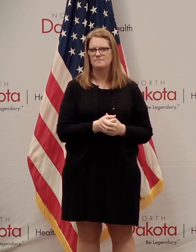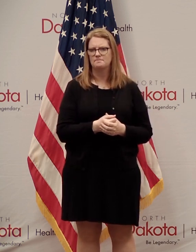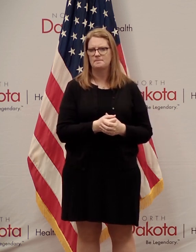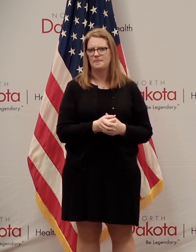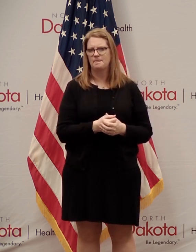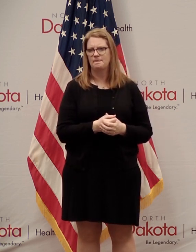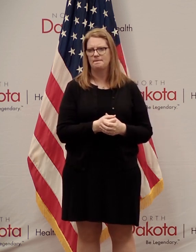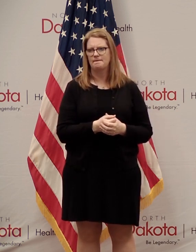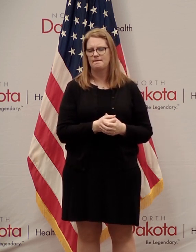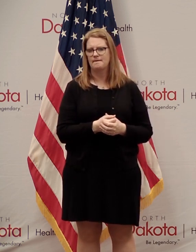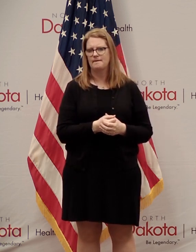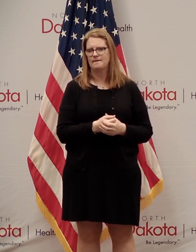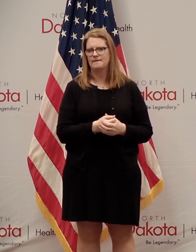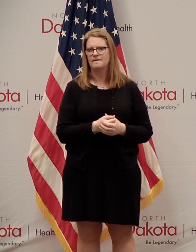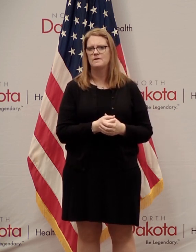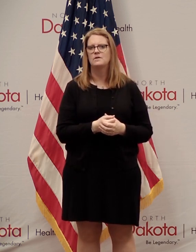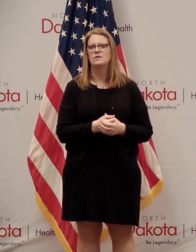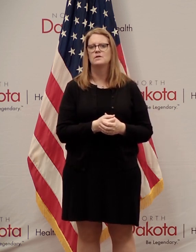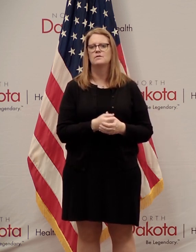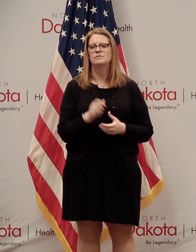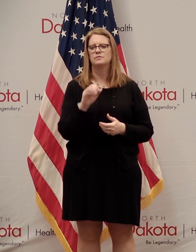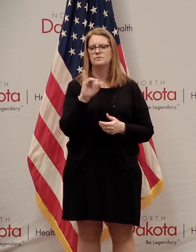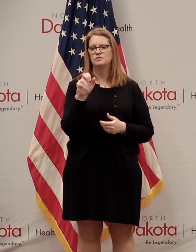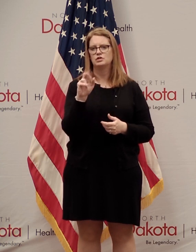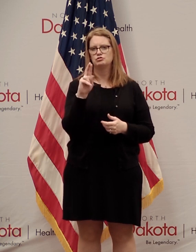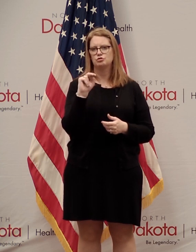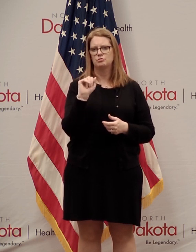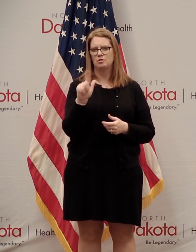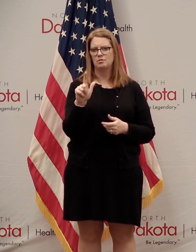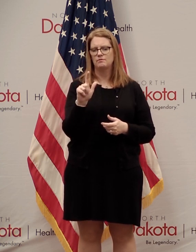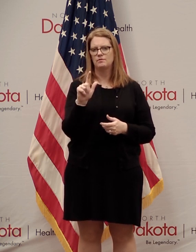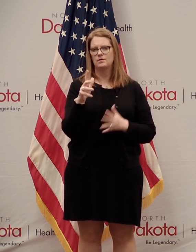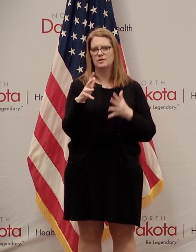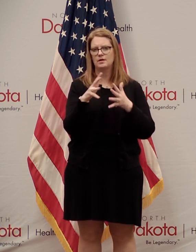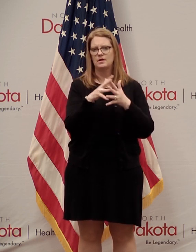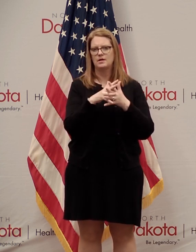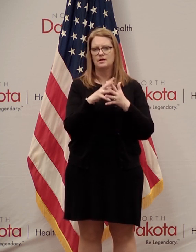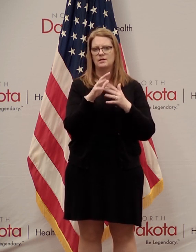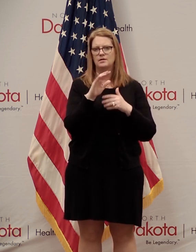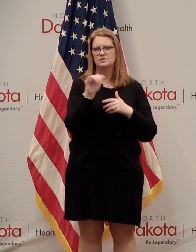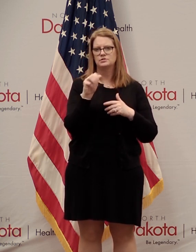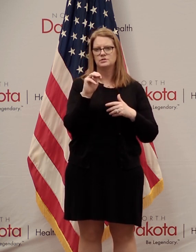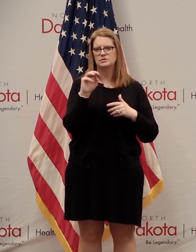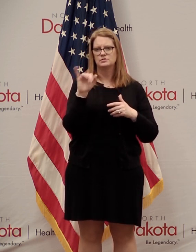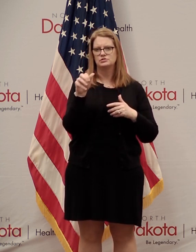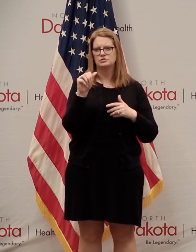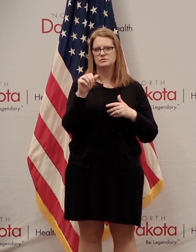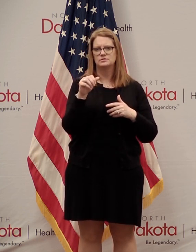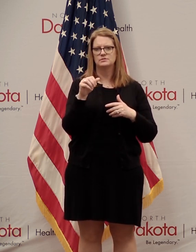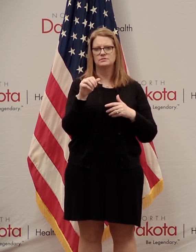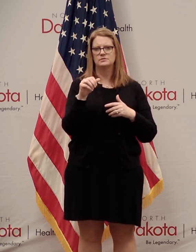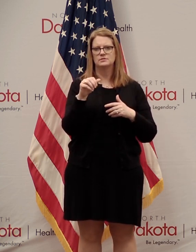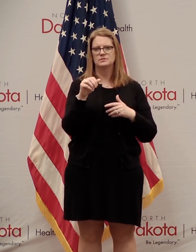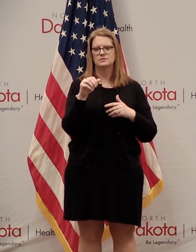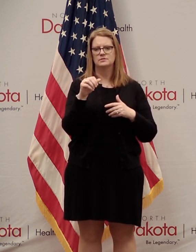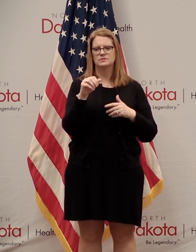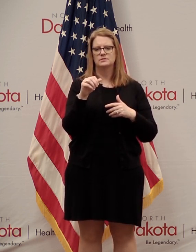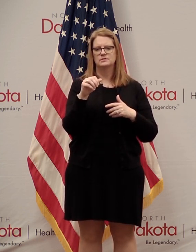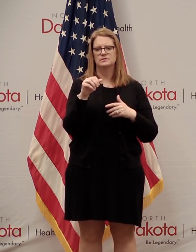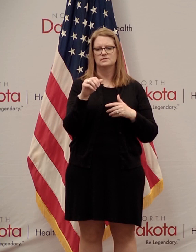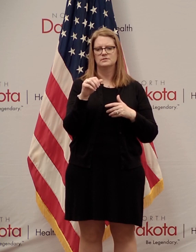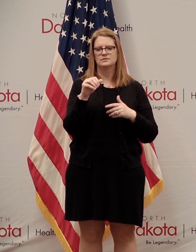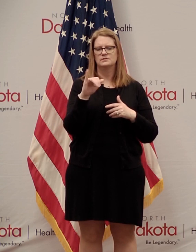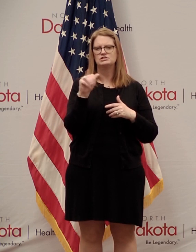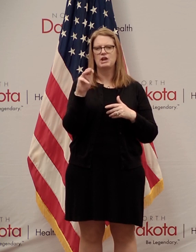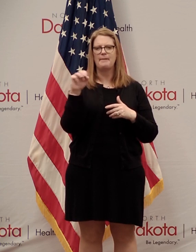Secondarily, the Journal of American JAMA, the medical journal JAMA, I forget what the